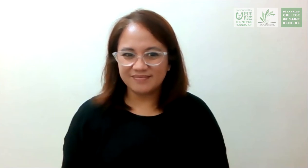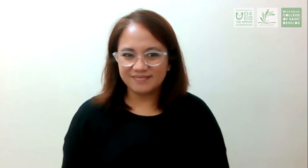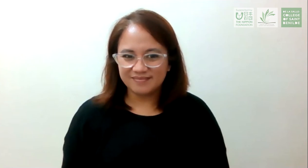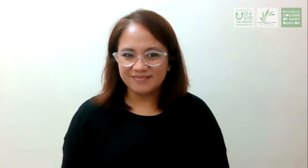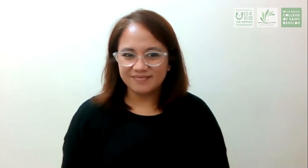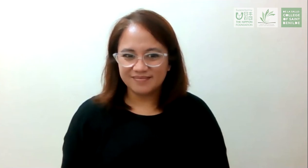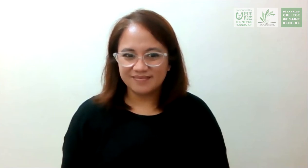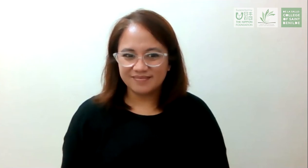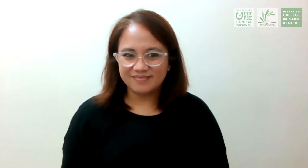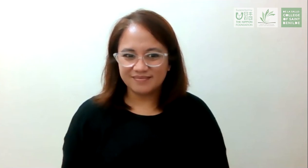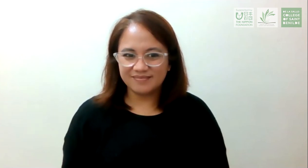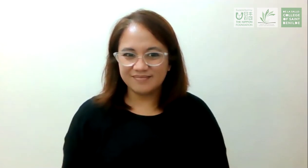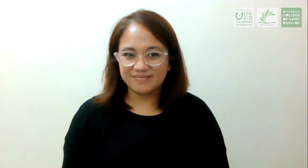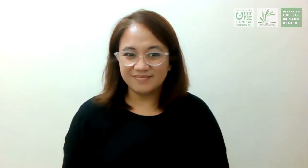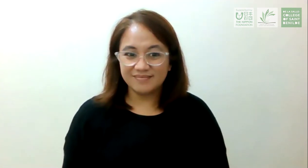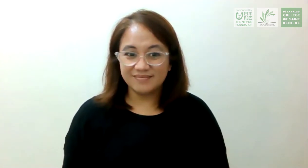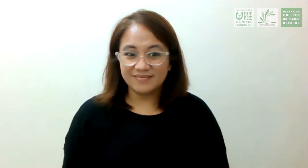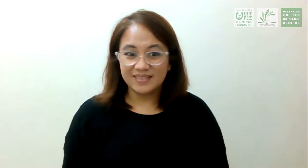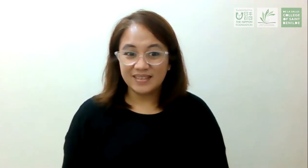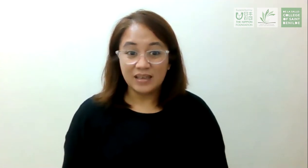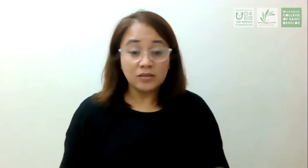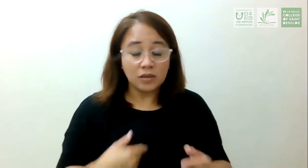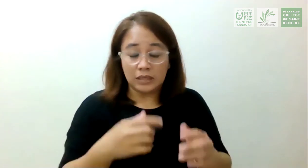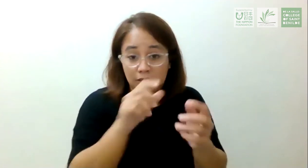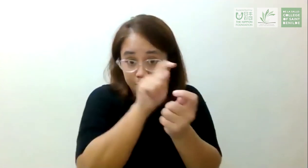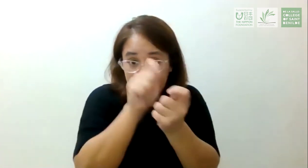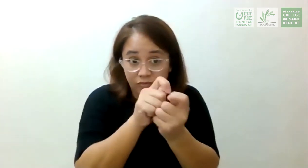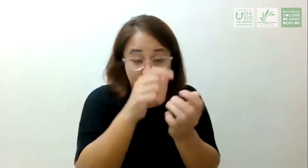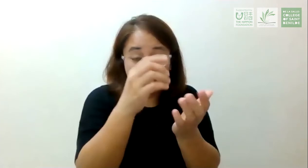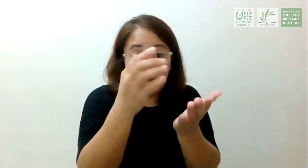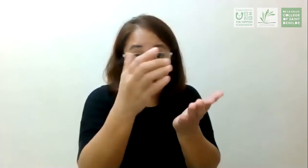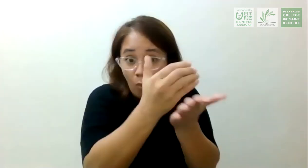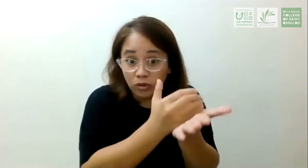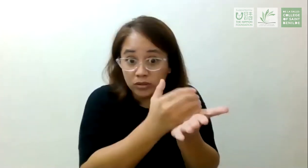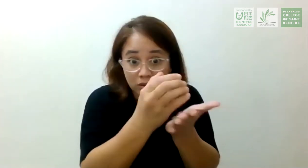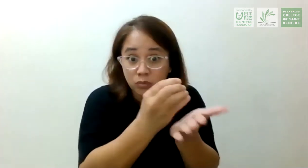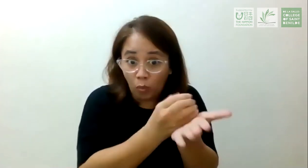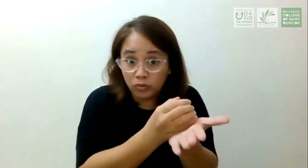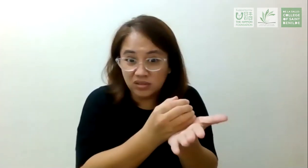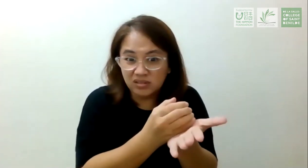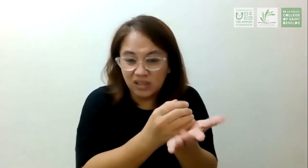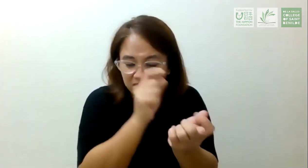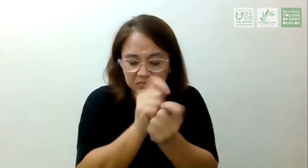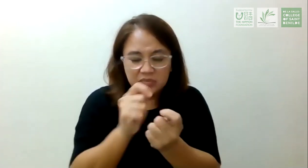Especially Yes, for sir. some courses, but there's no way we can do that now.